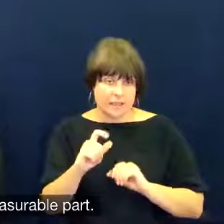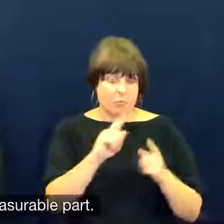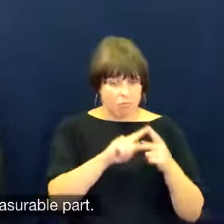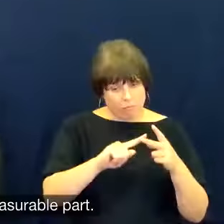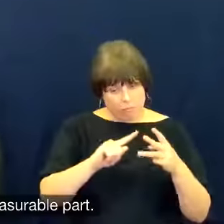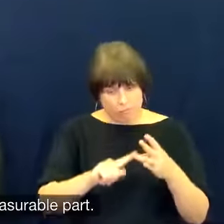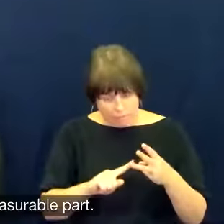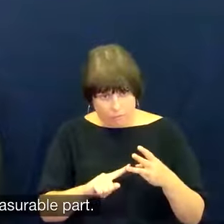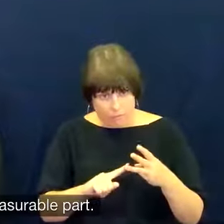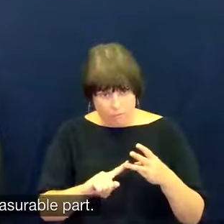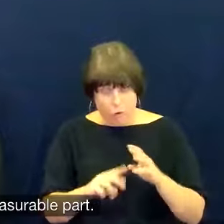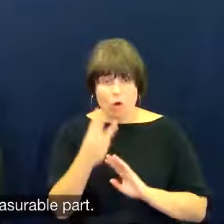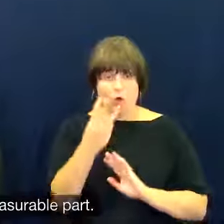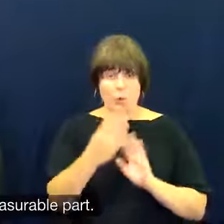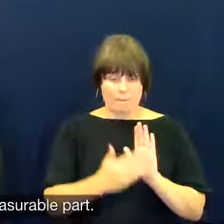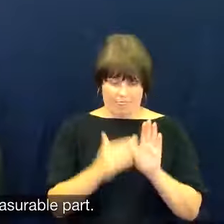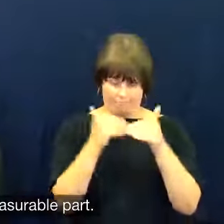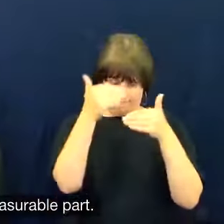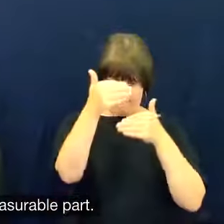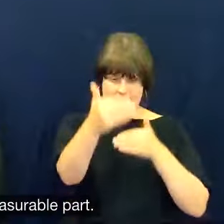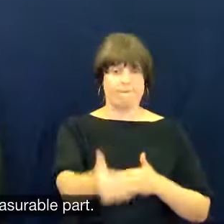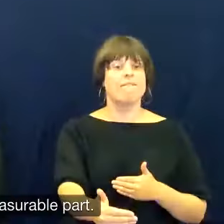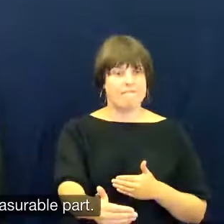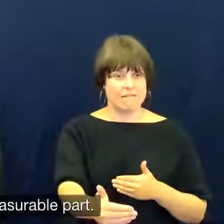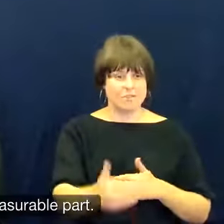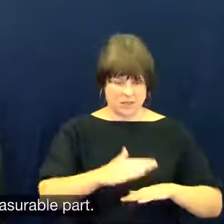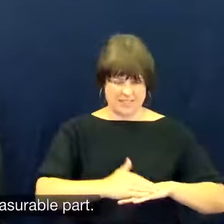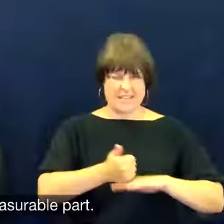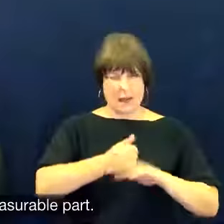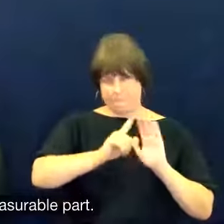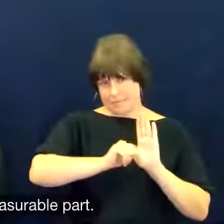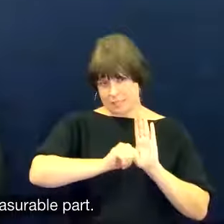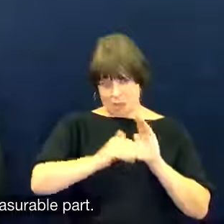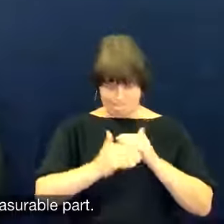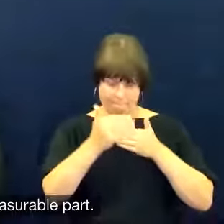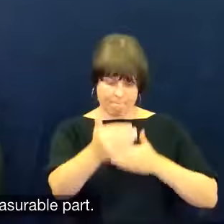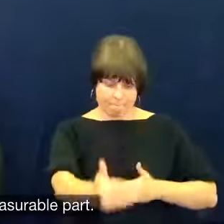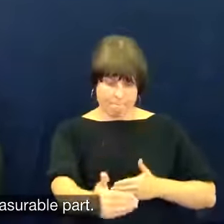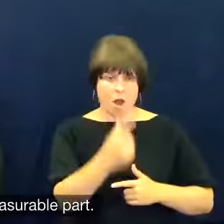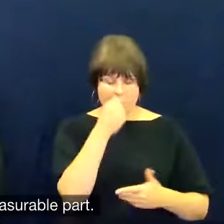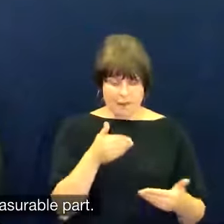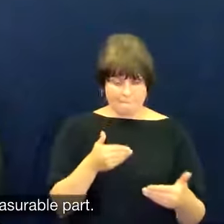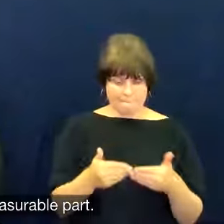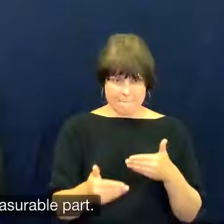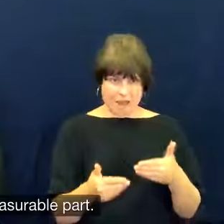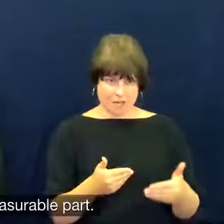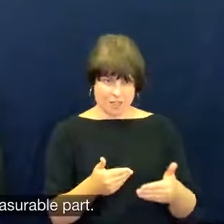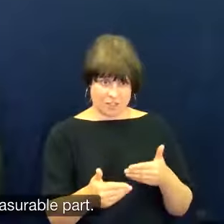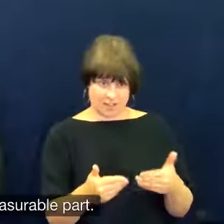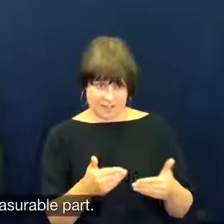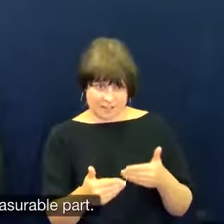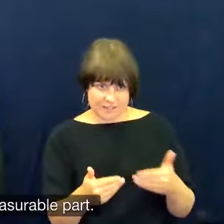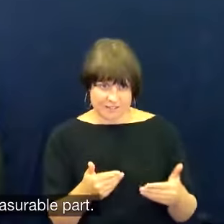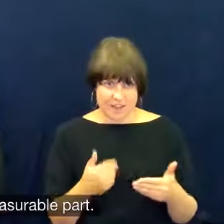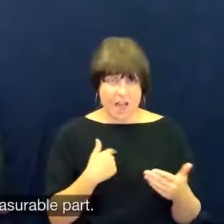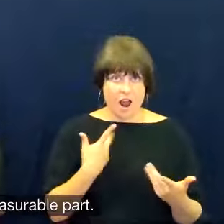And over a 3-month period, or some sort of time period, I'm able to manage it to the point where I don't need to